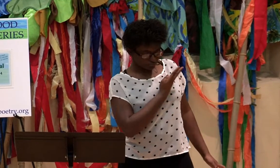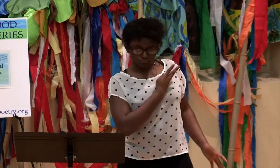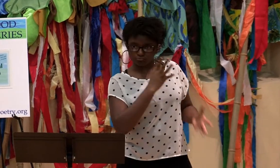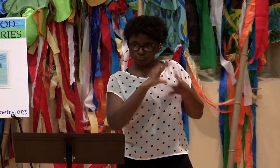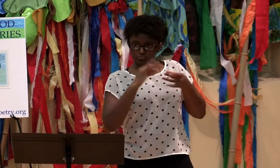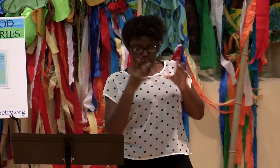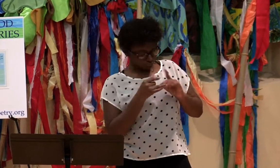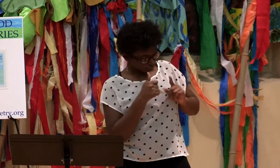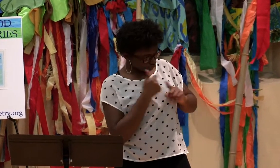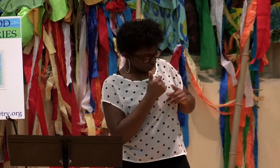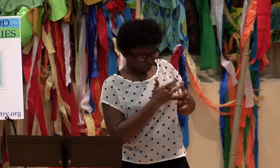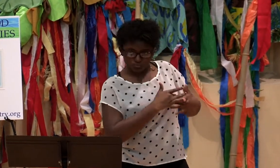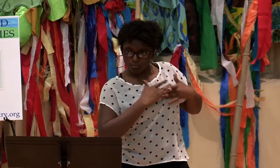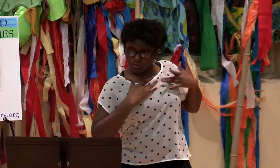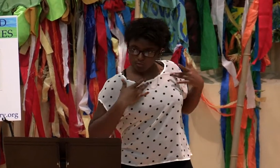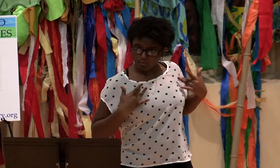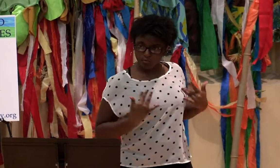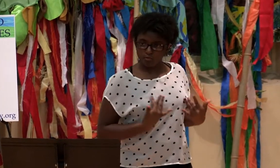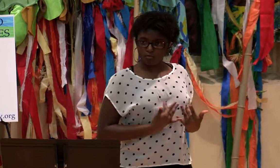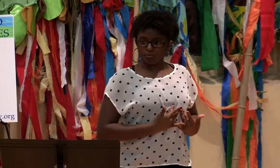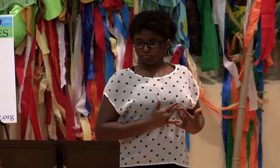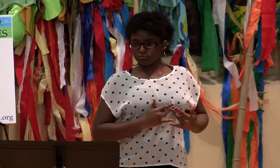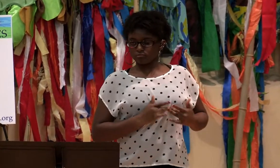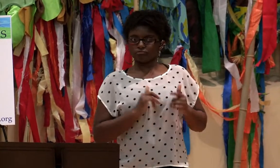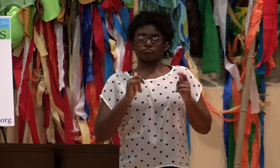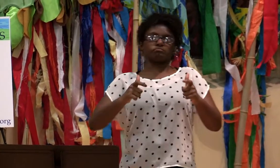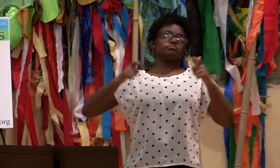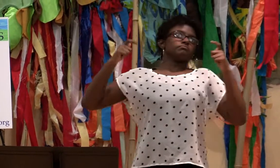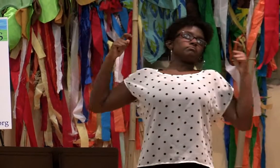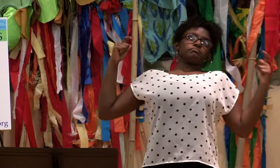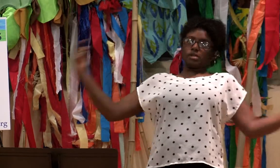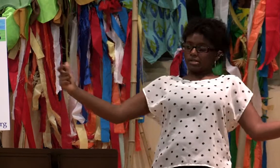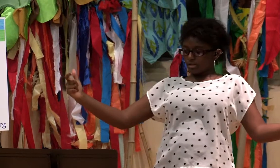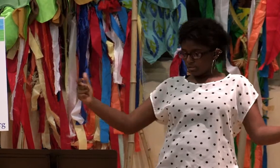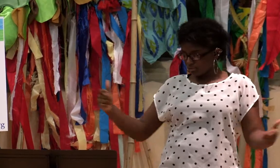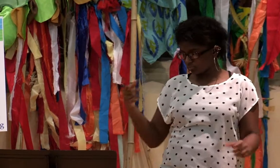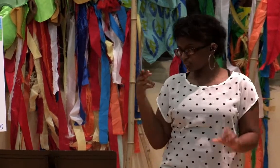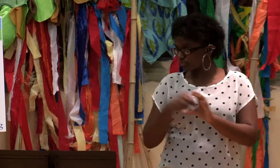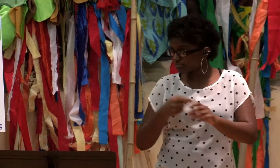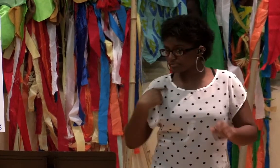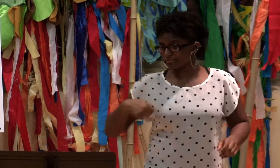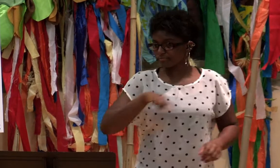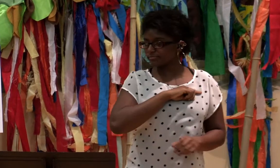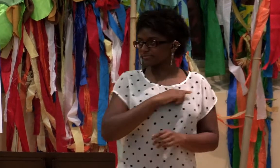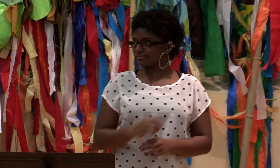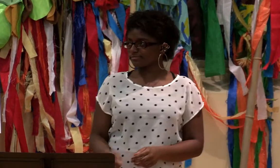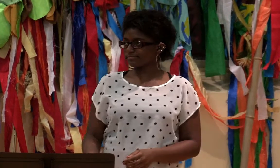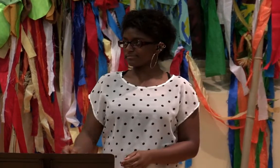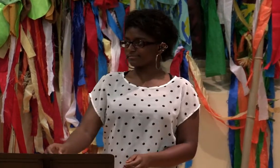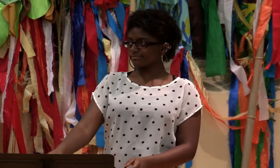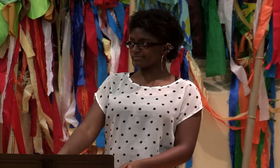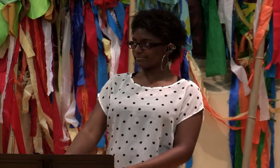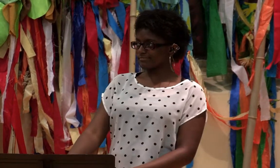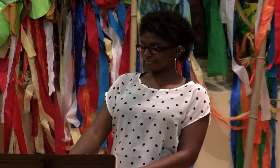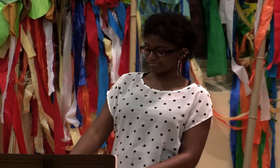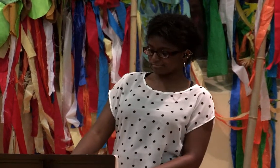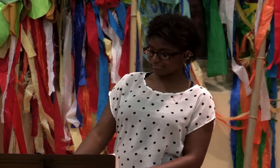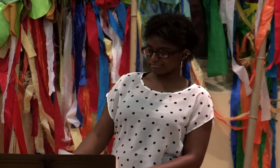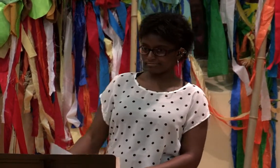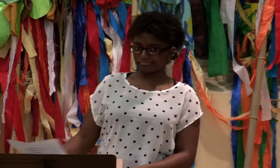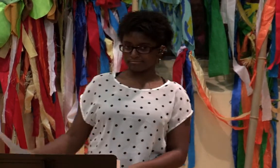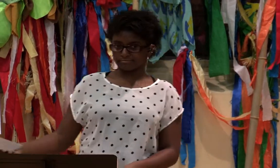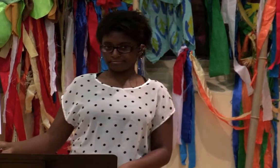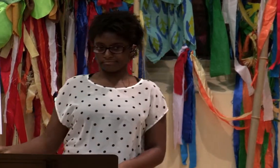Don't ignore stories about heart. That's huge. Join us.